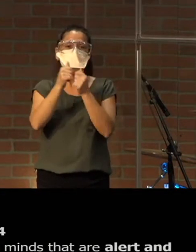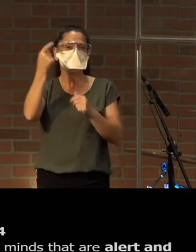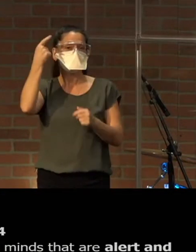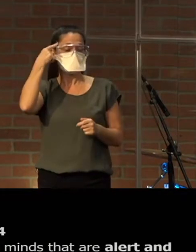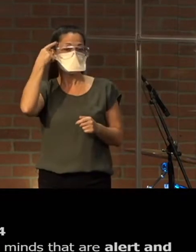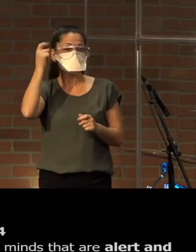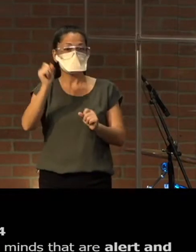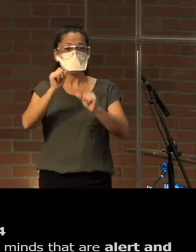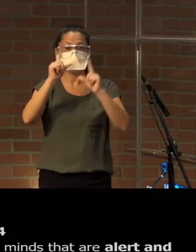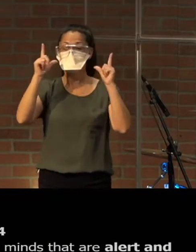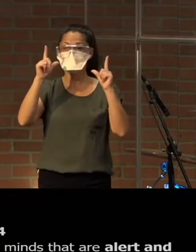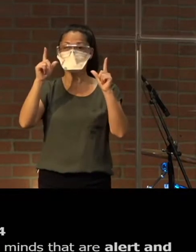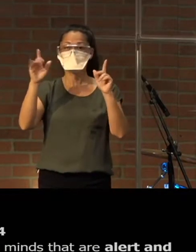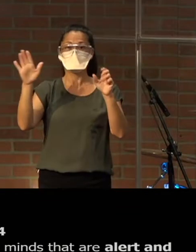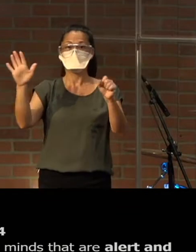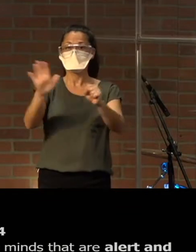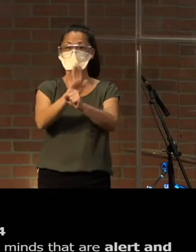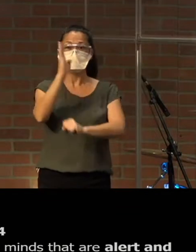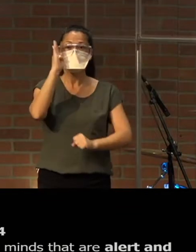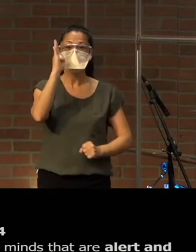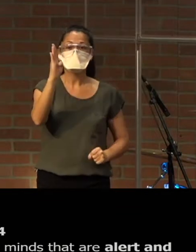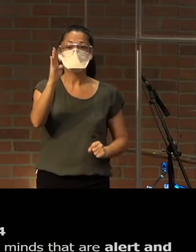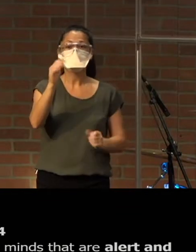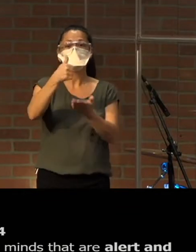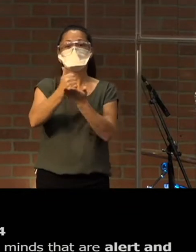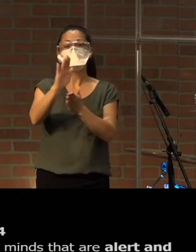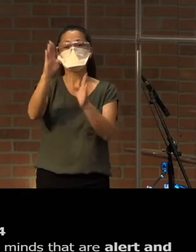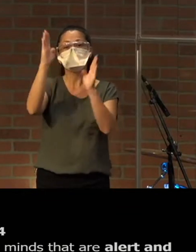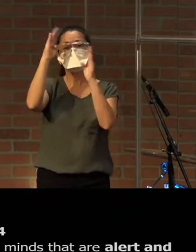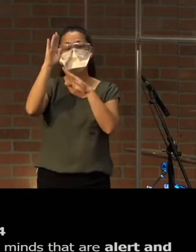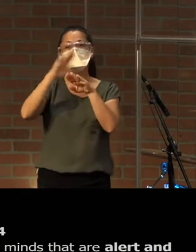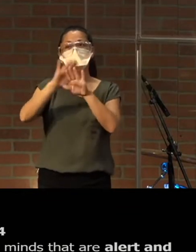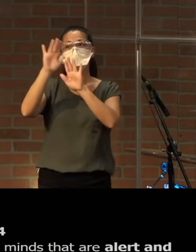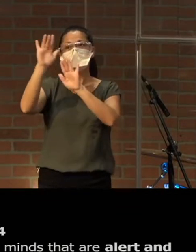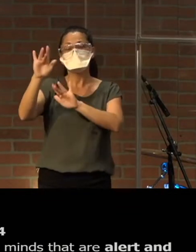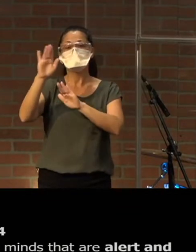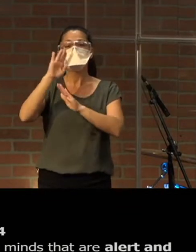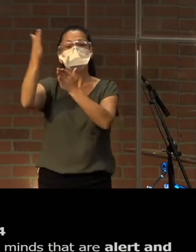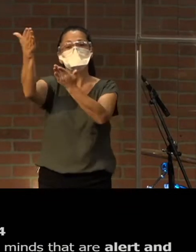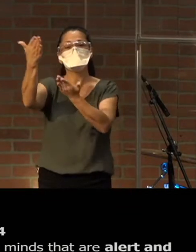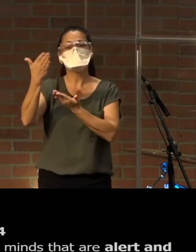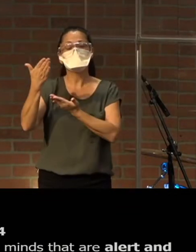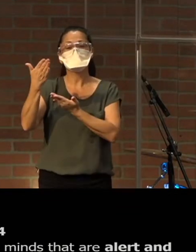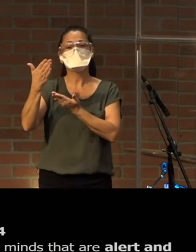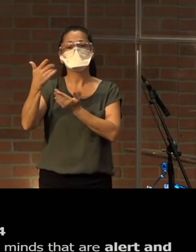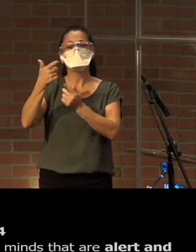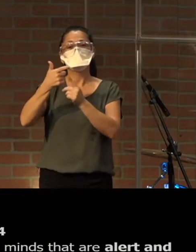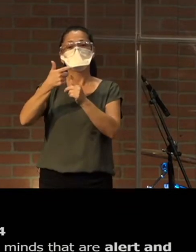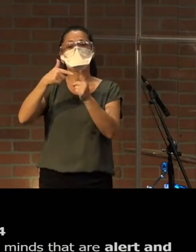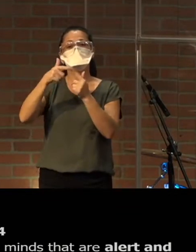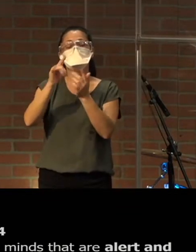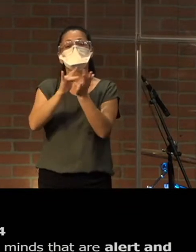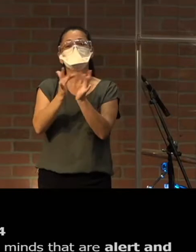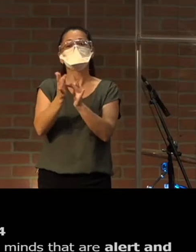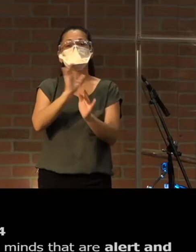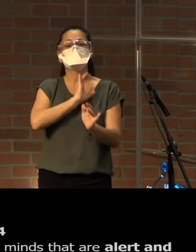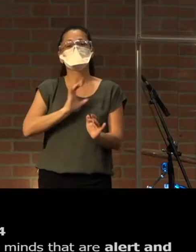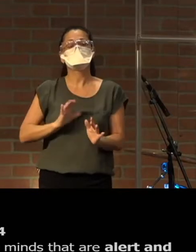and fully sober, set your hope on the grace to be brought to you when Jesus Christ is revealed at his